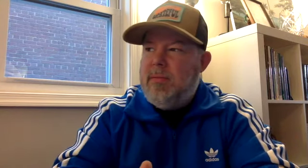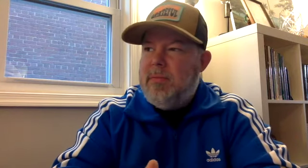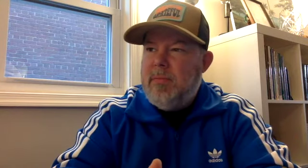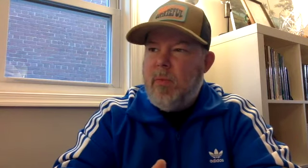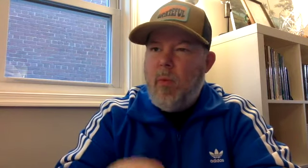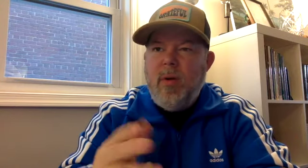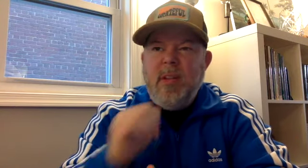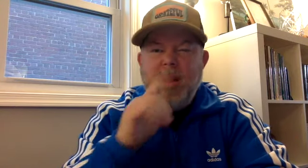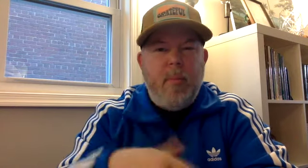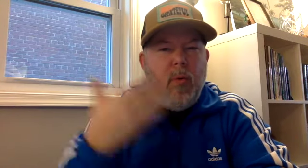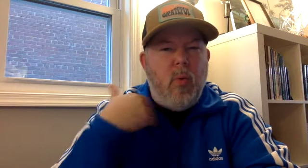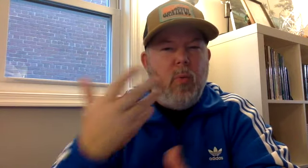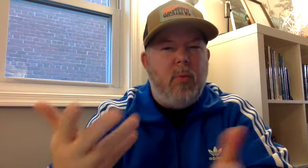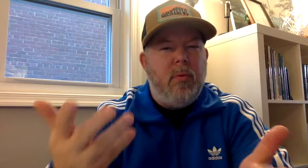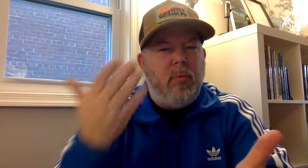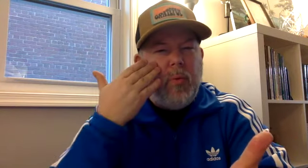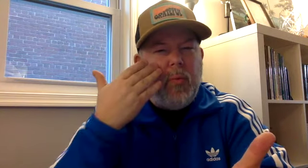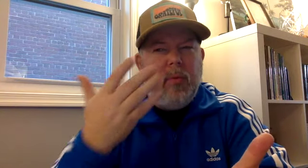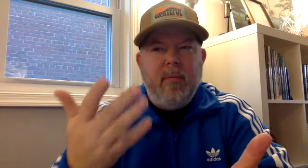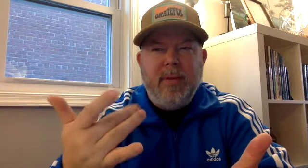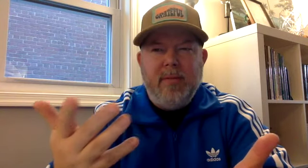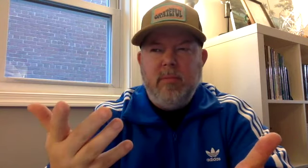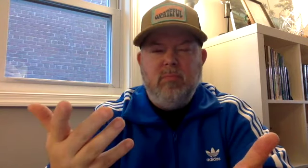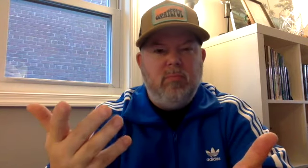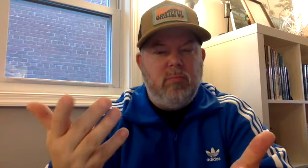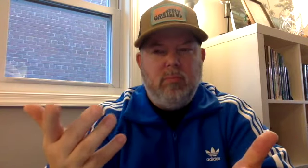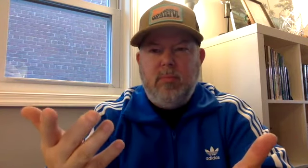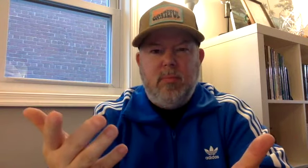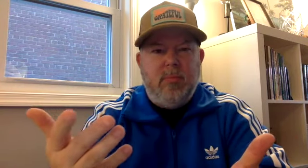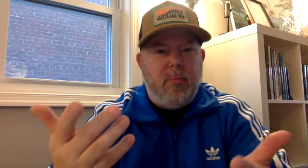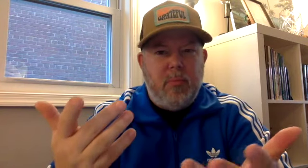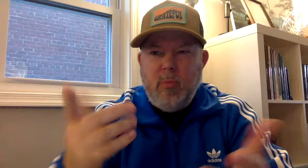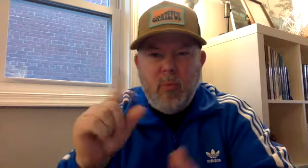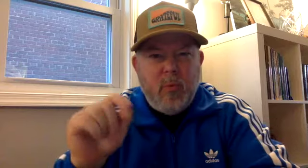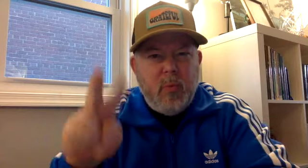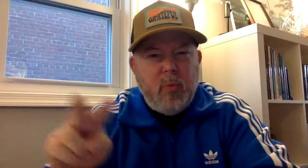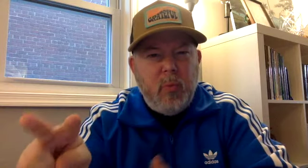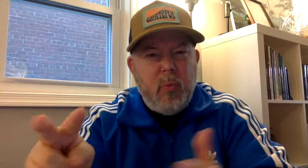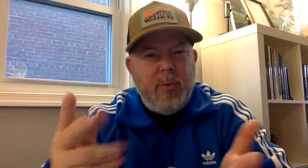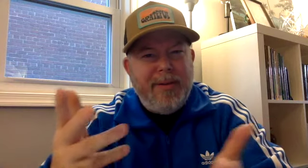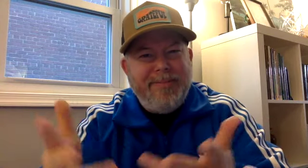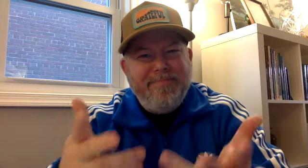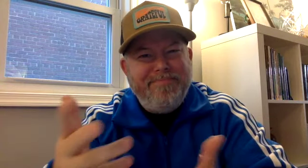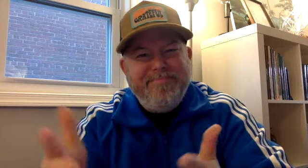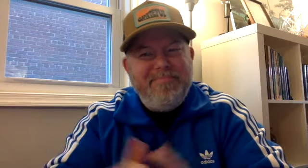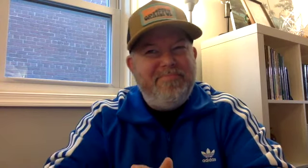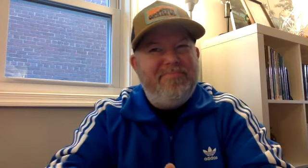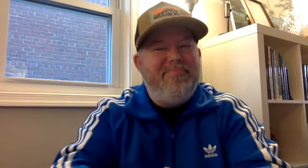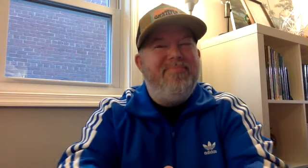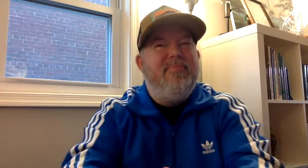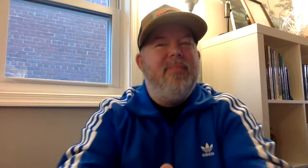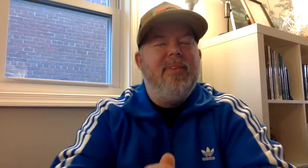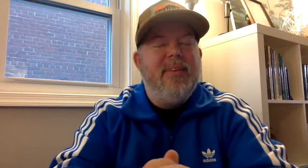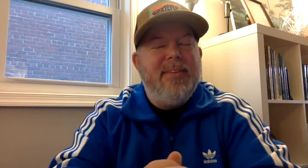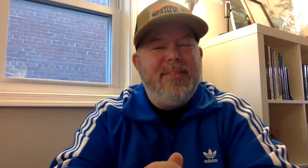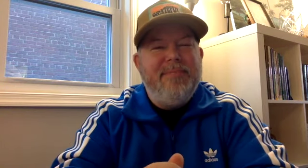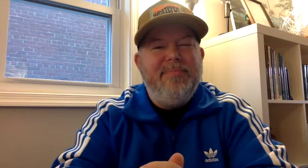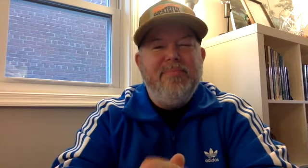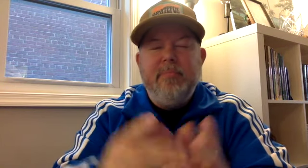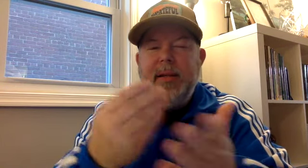Talk to your dermatologist about Sky Risen. Learn how AbbVie can help you save. Clear the Right sale starts this Friday at Nordstrom Rack.